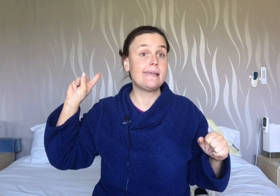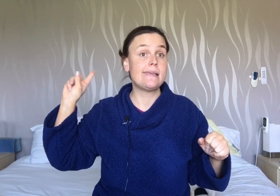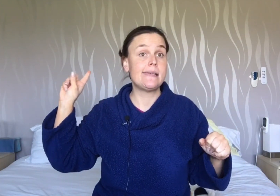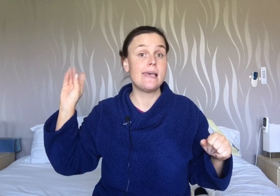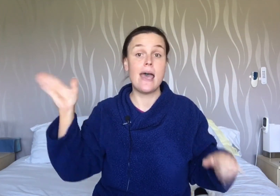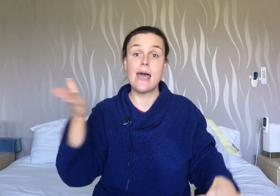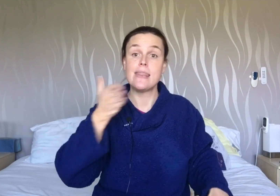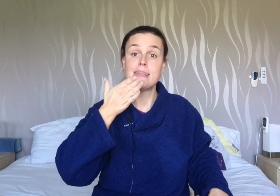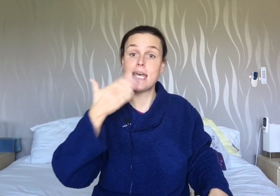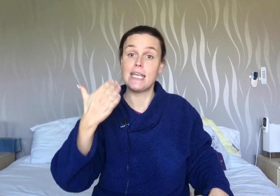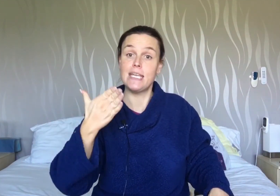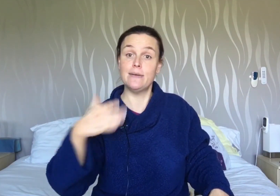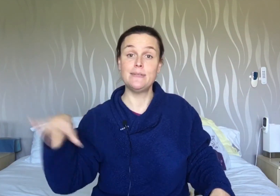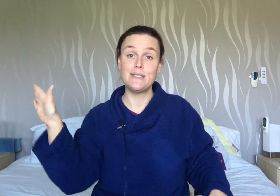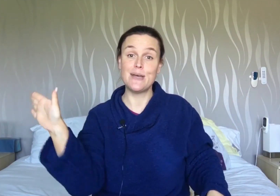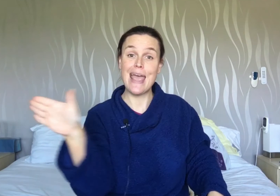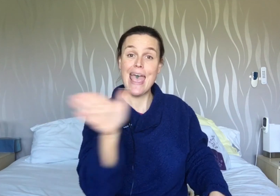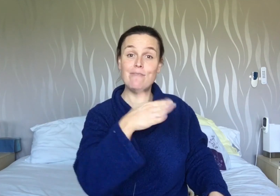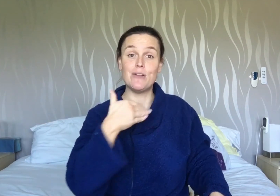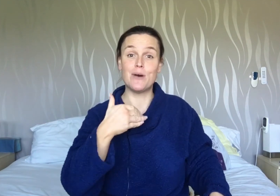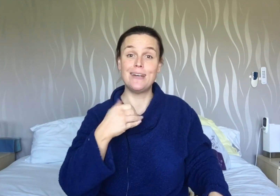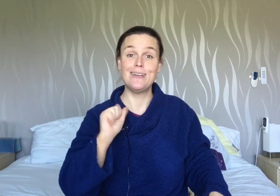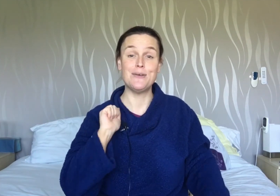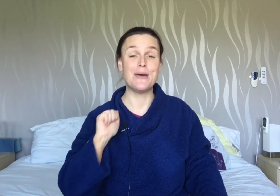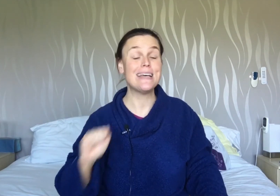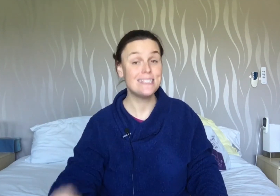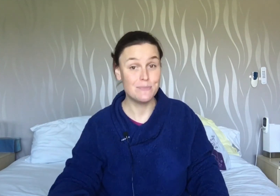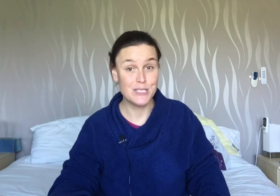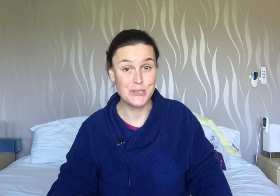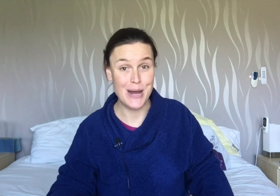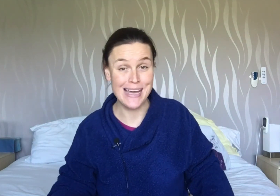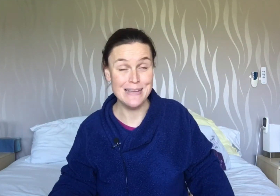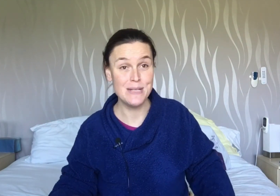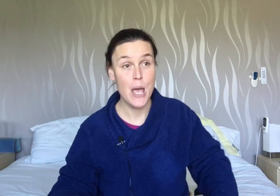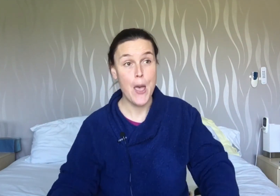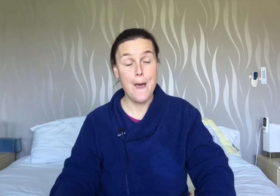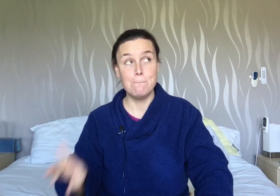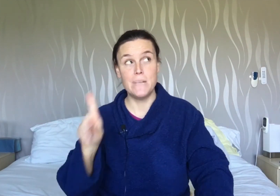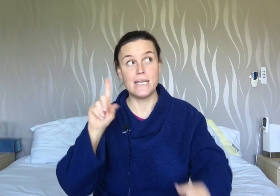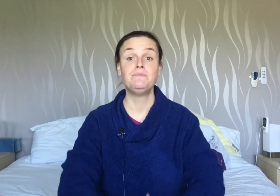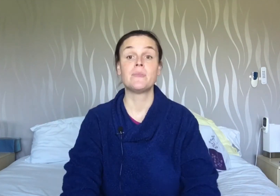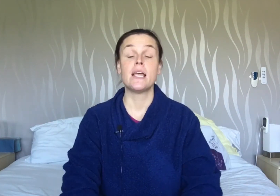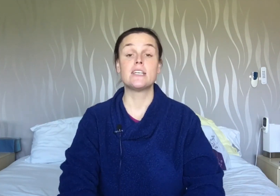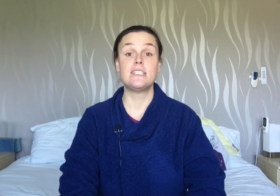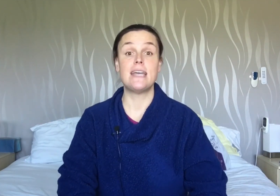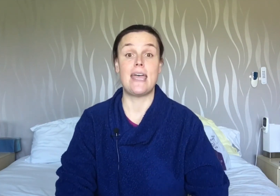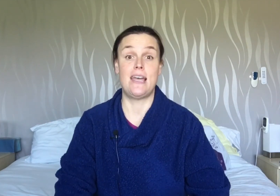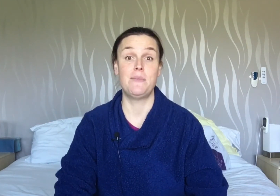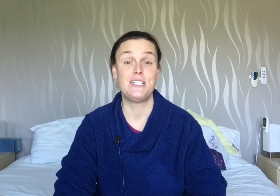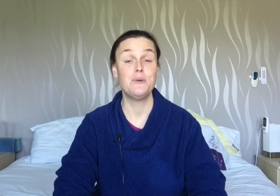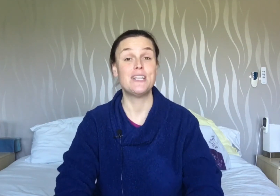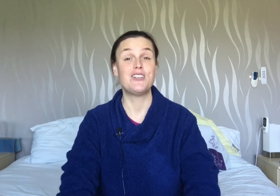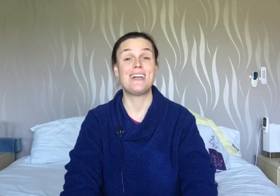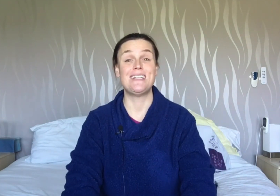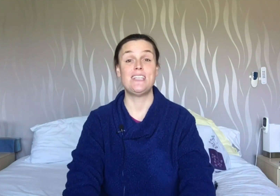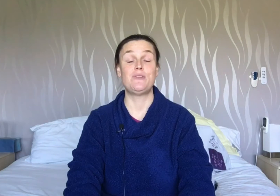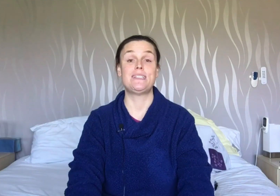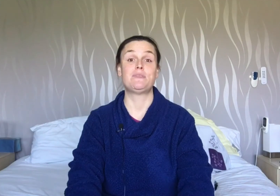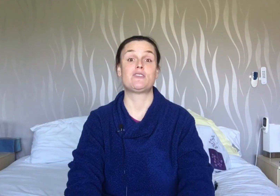And thank you to everyone who has subscribed, because today I am at 293 subscribers.